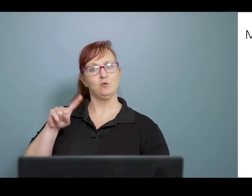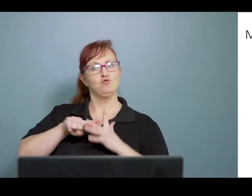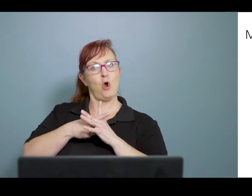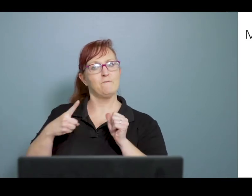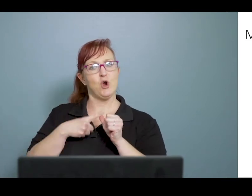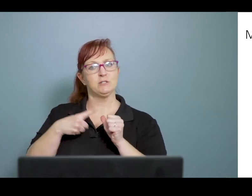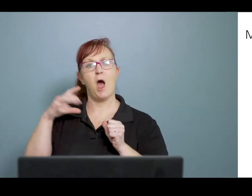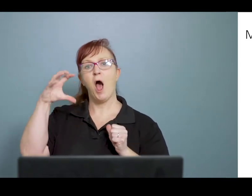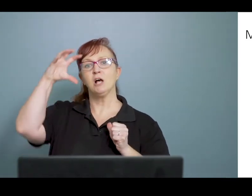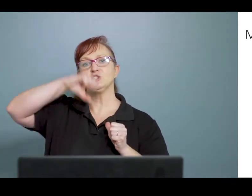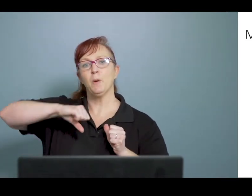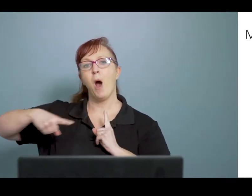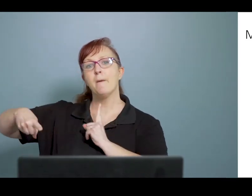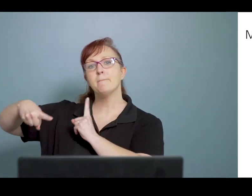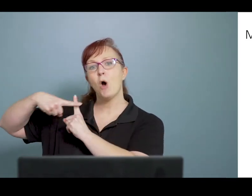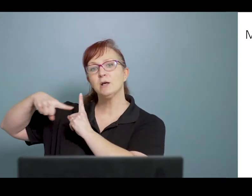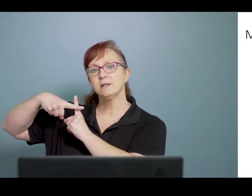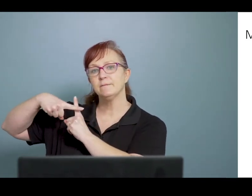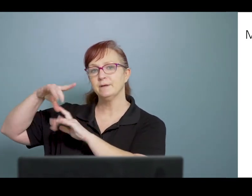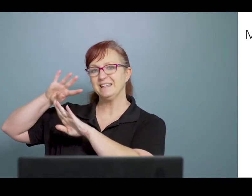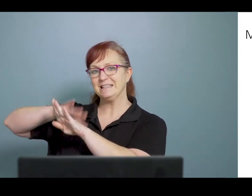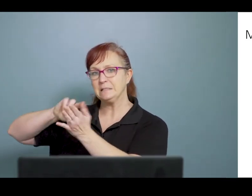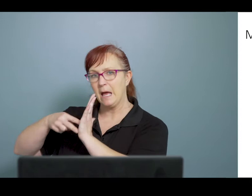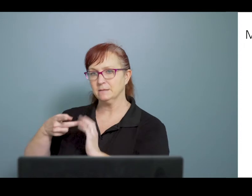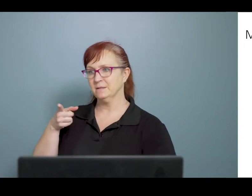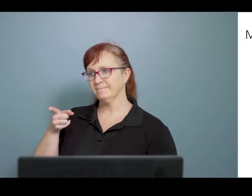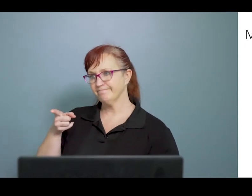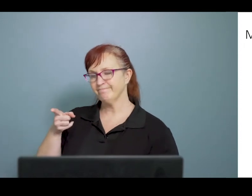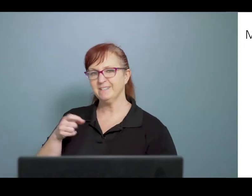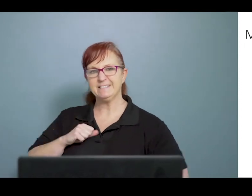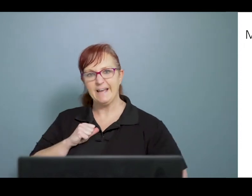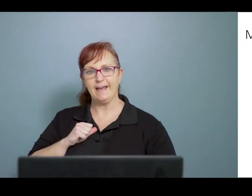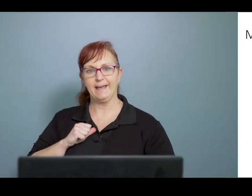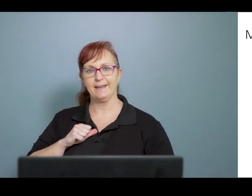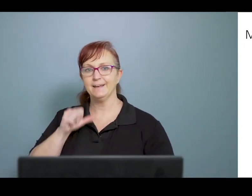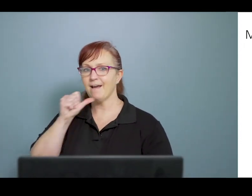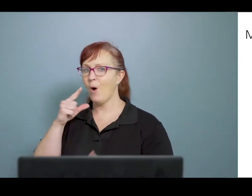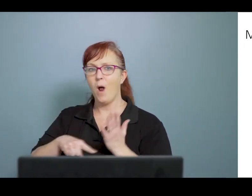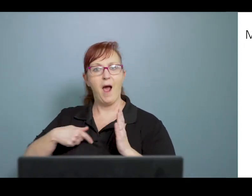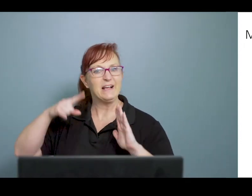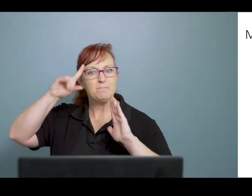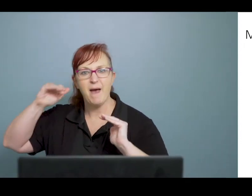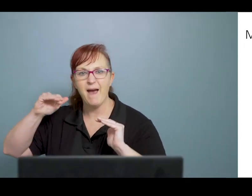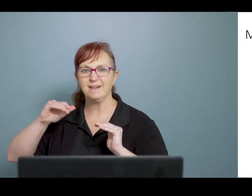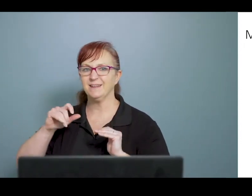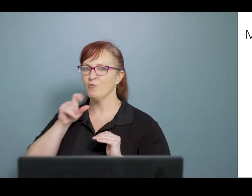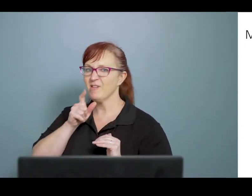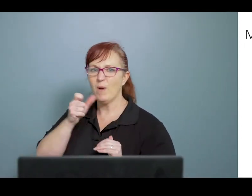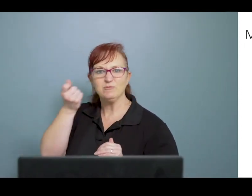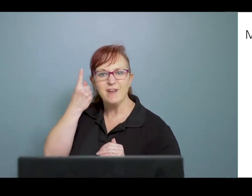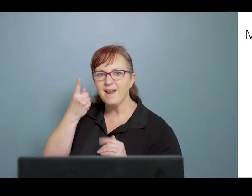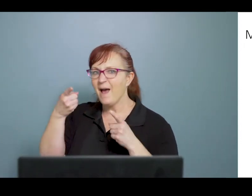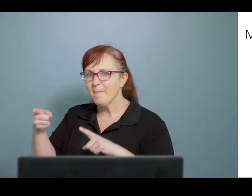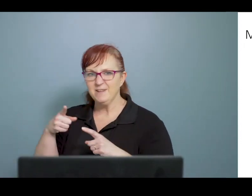then when things aren't quite what we want or aren't going the way that we were expecting, or we don't quite understand a